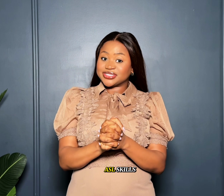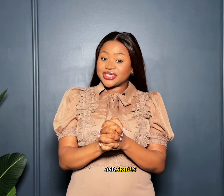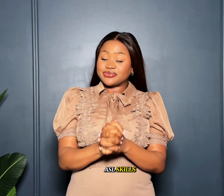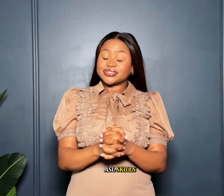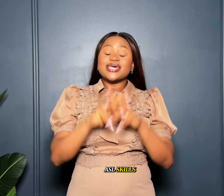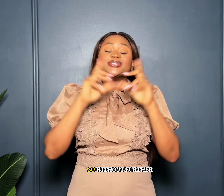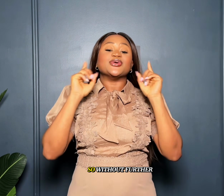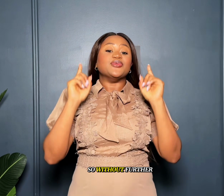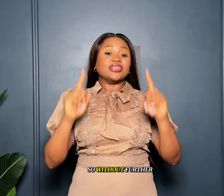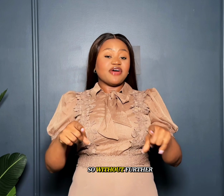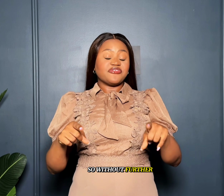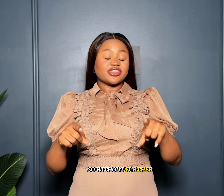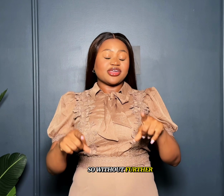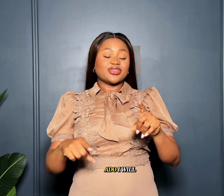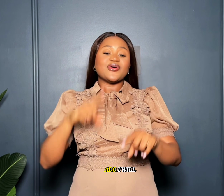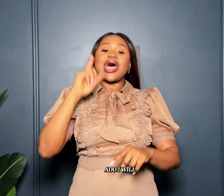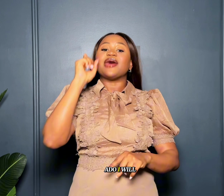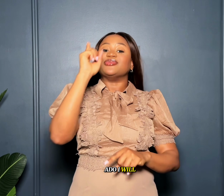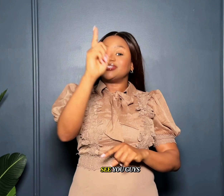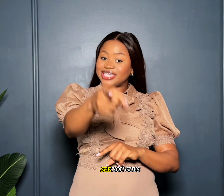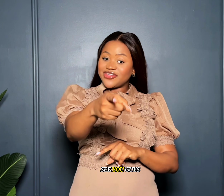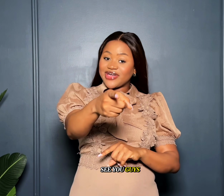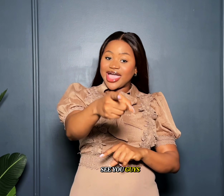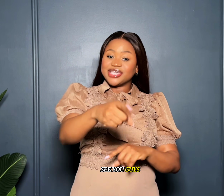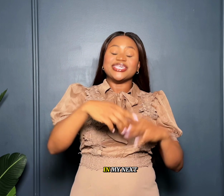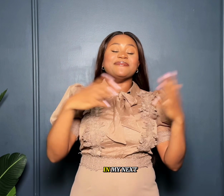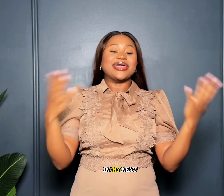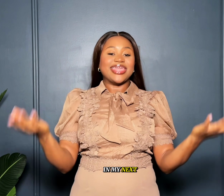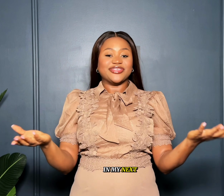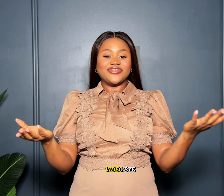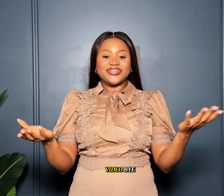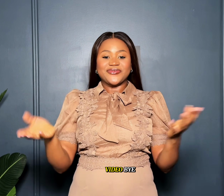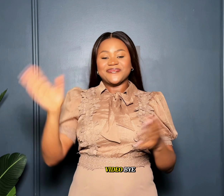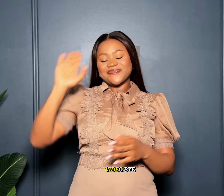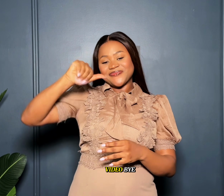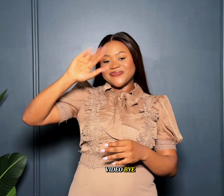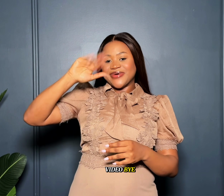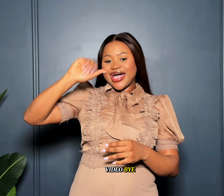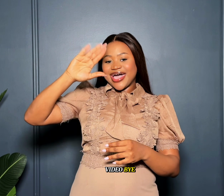skills. So without further ado, I will see you guys in my next video. Bye.